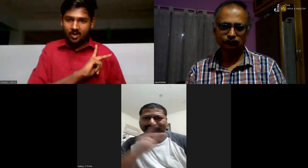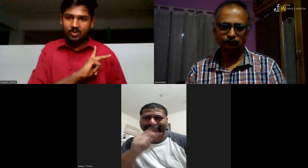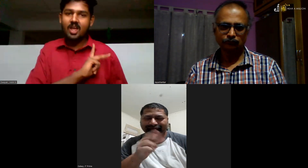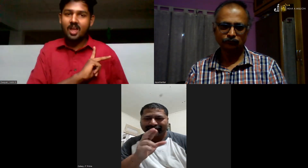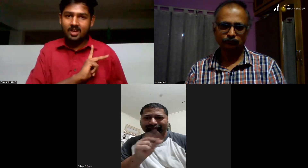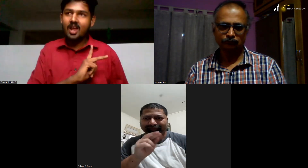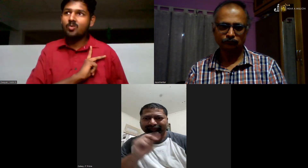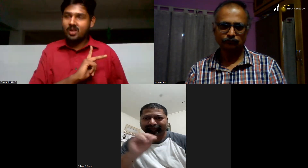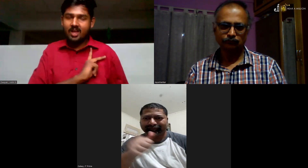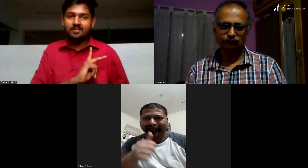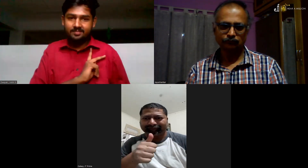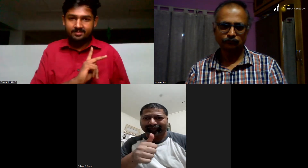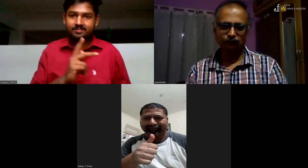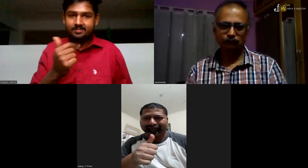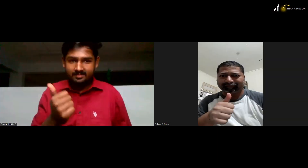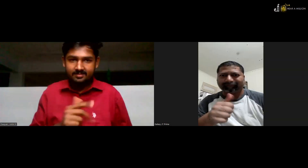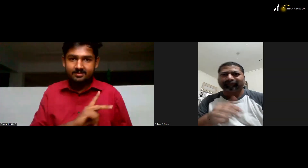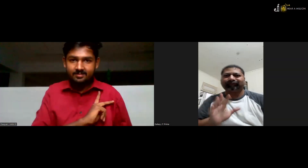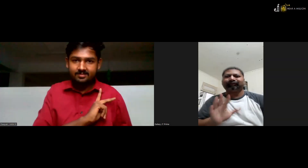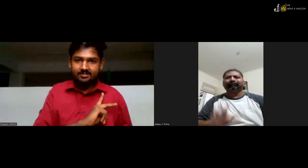Okay, Karuna.